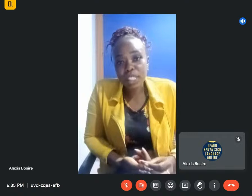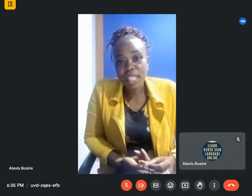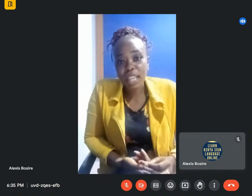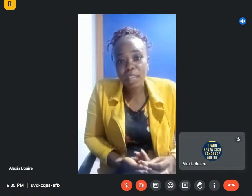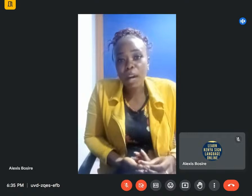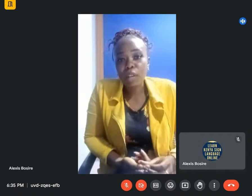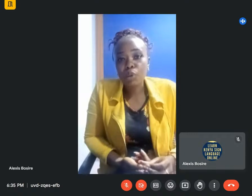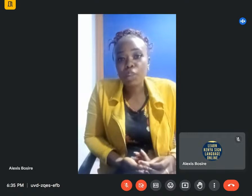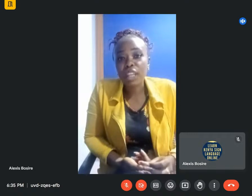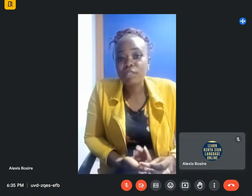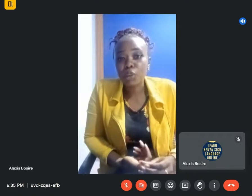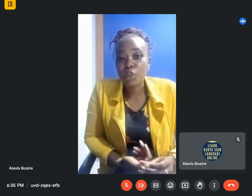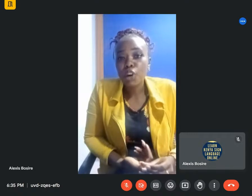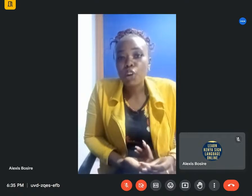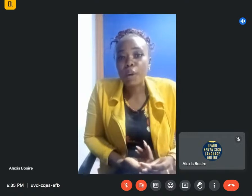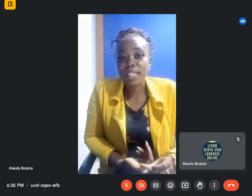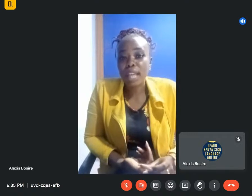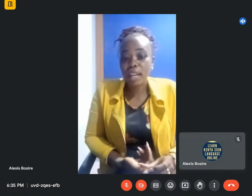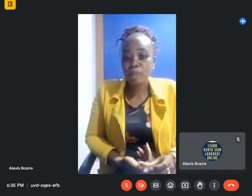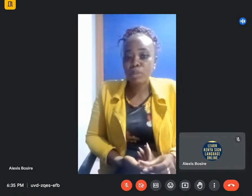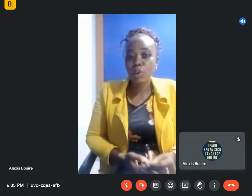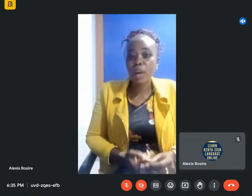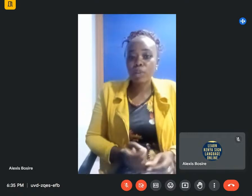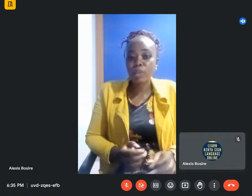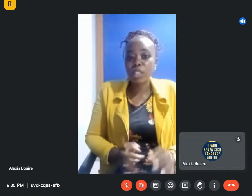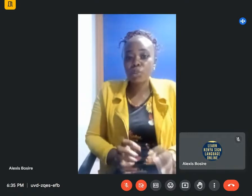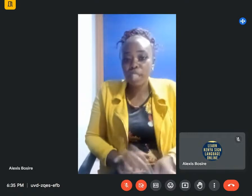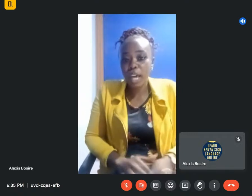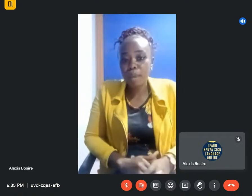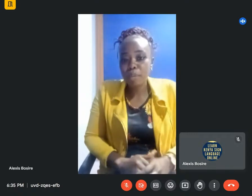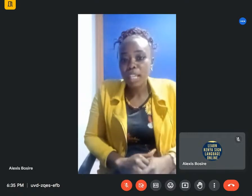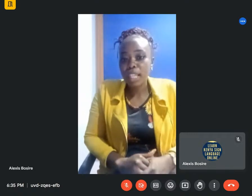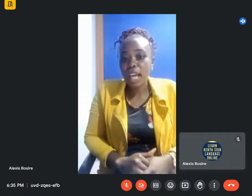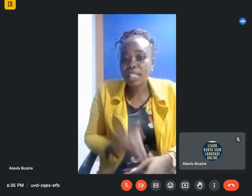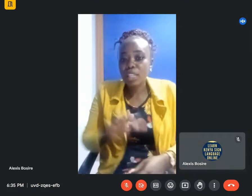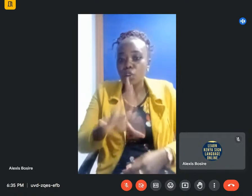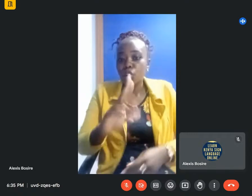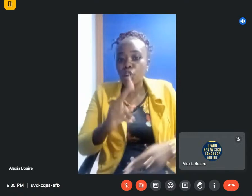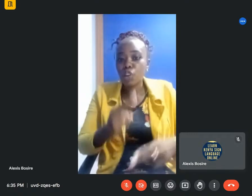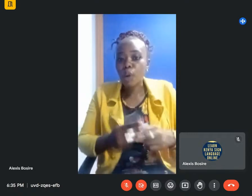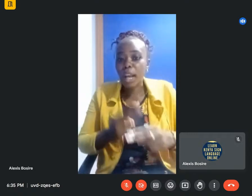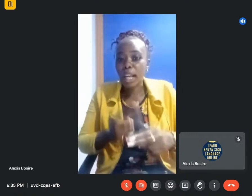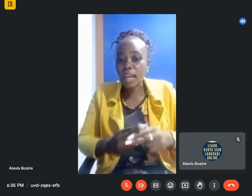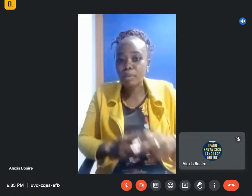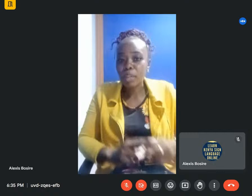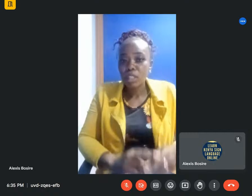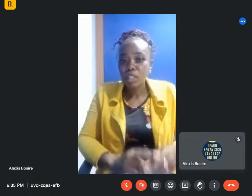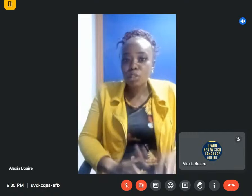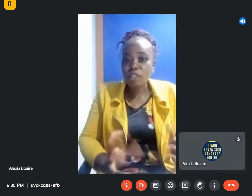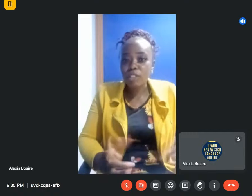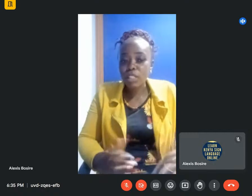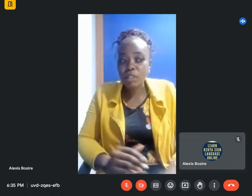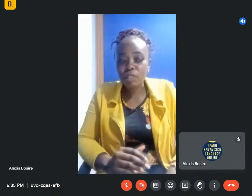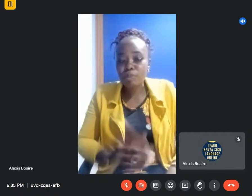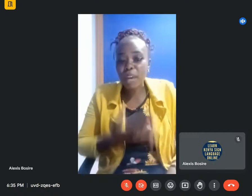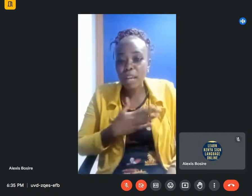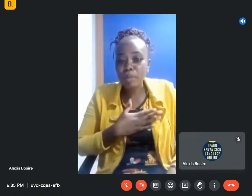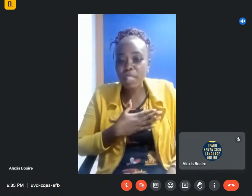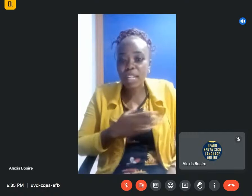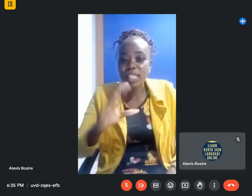they're the one who give you your sign name. So while you meet with them, they ask you your name. So if my name is